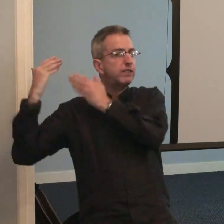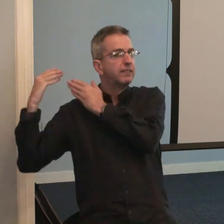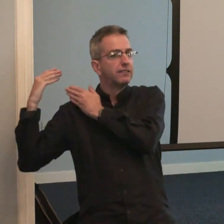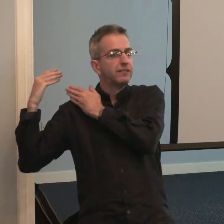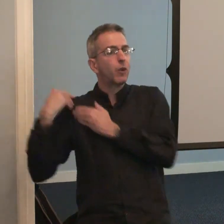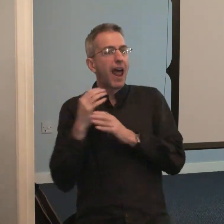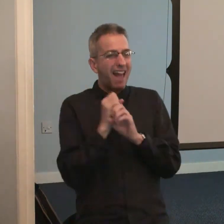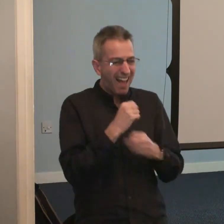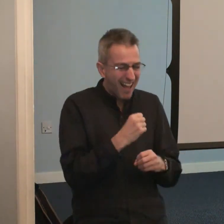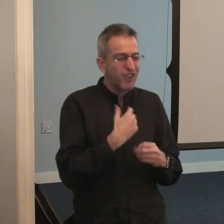Now, 23andMe